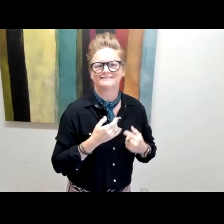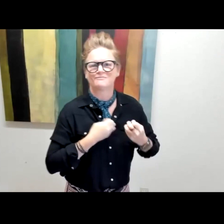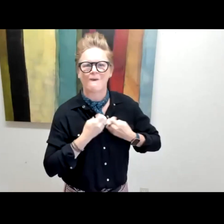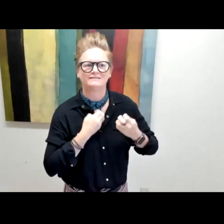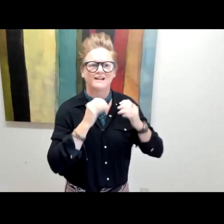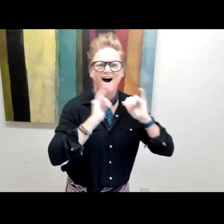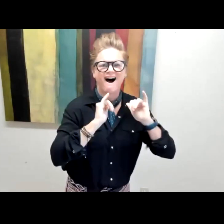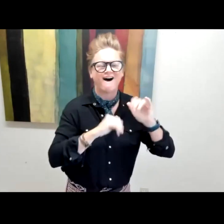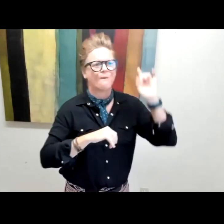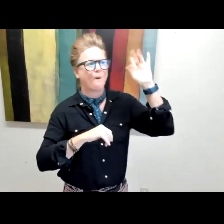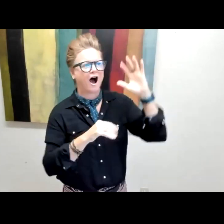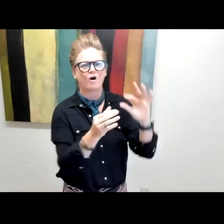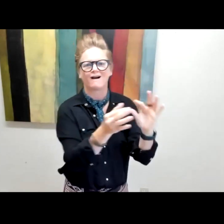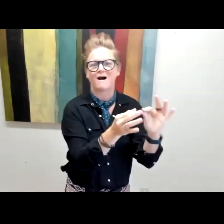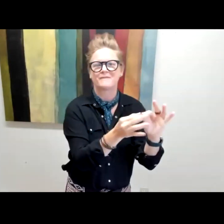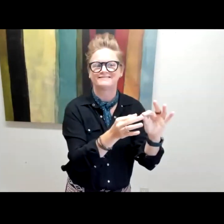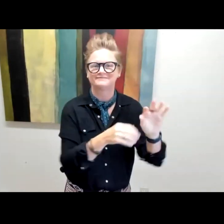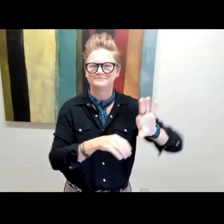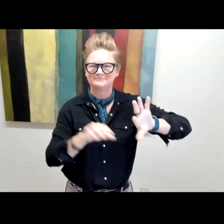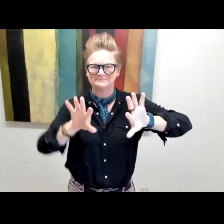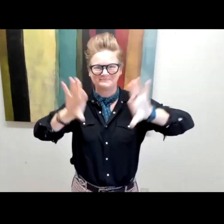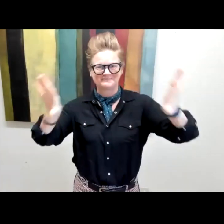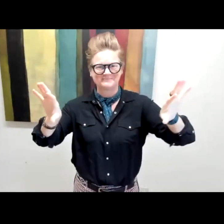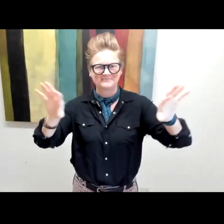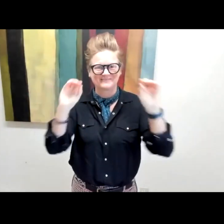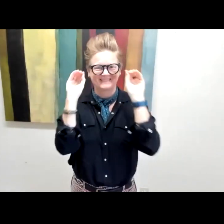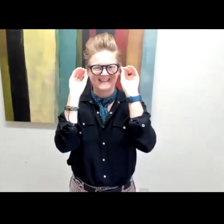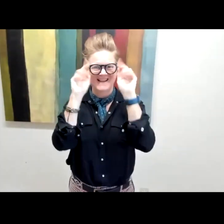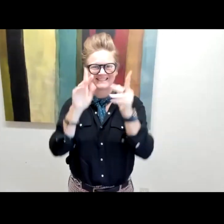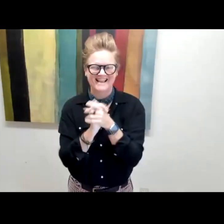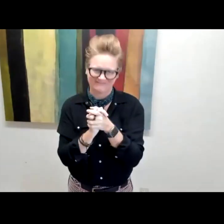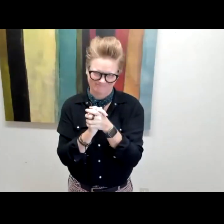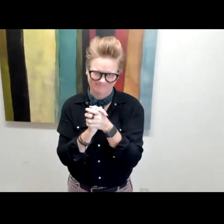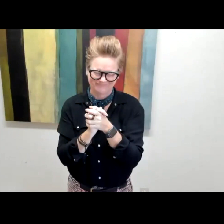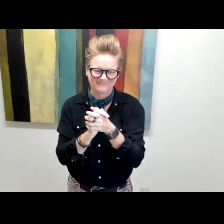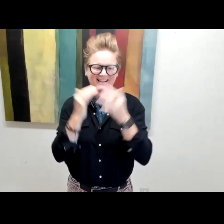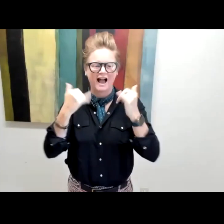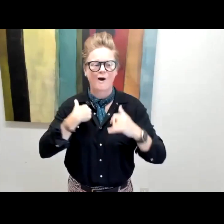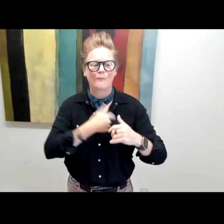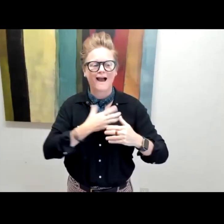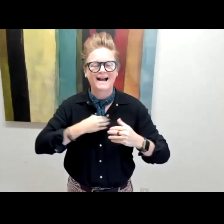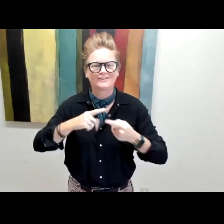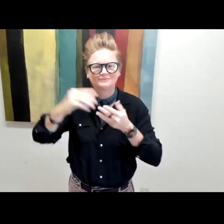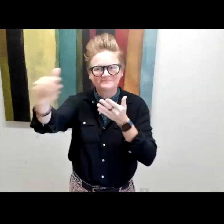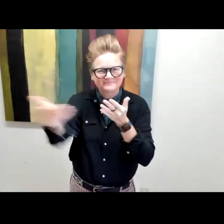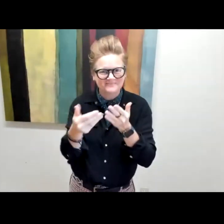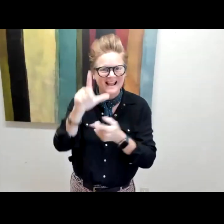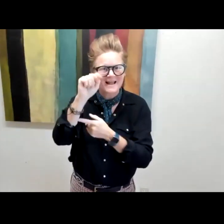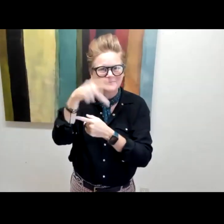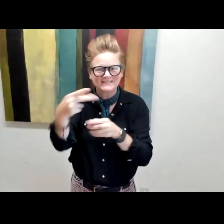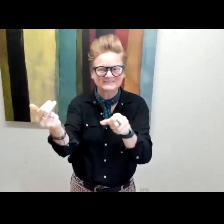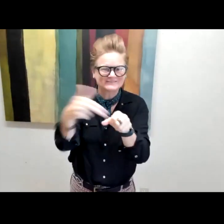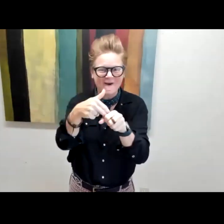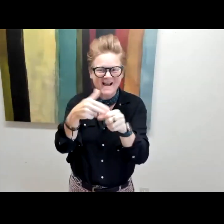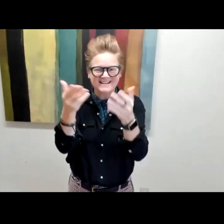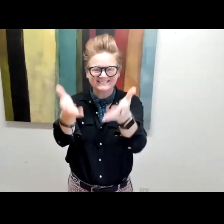don't miss them. For chat, if you can, comments or feelings or maybe realizations that you have, you